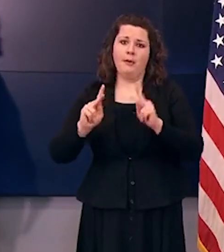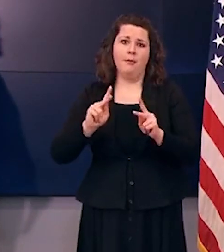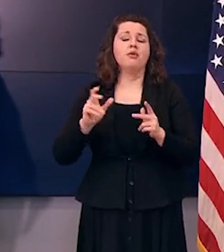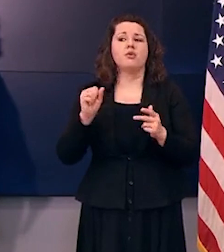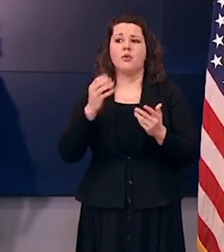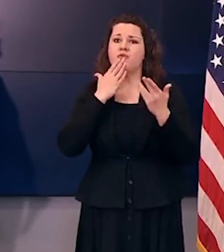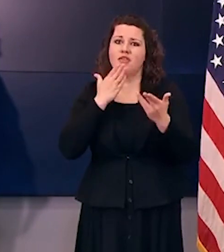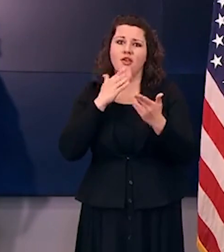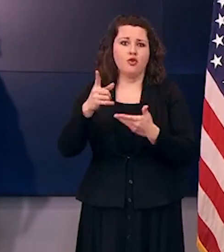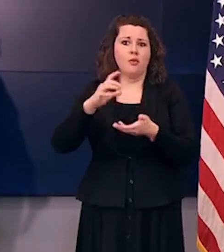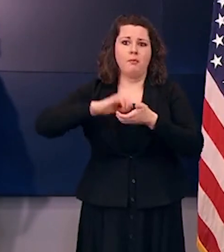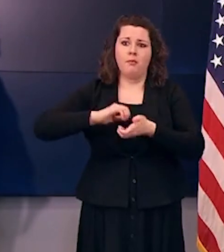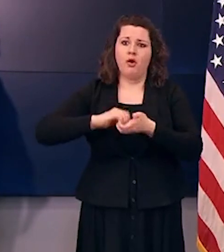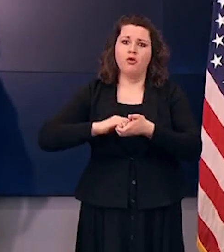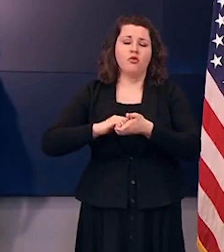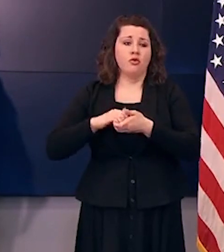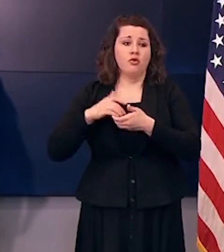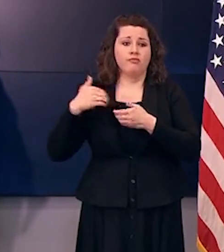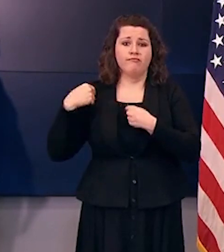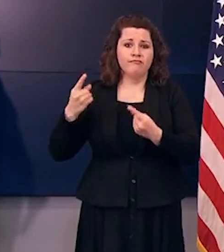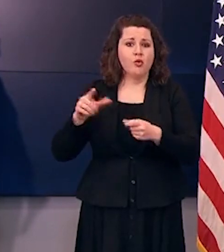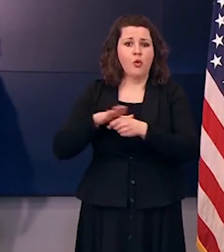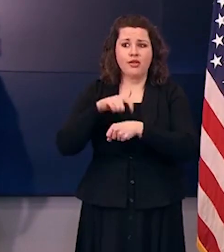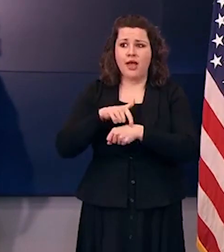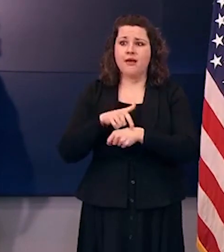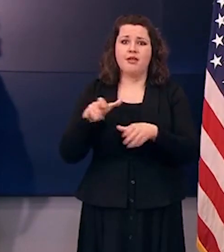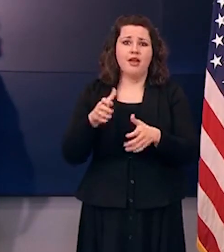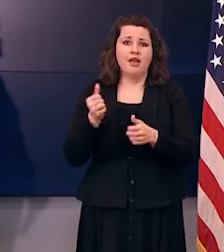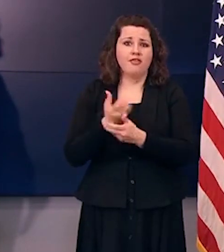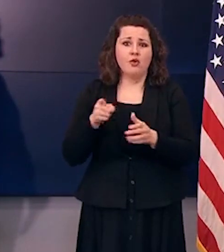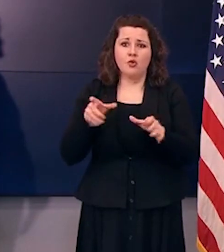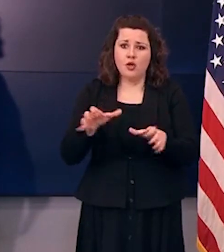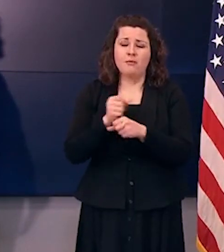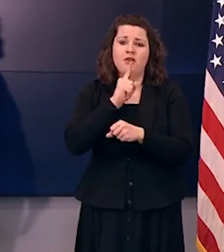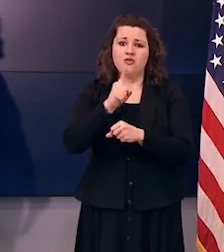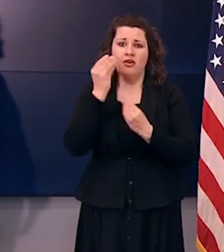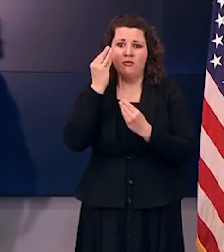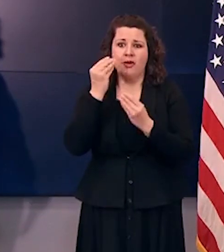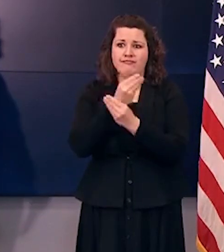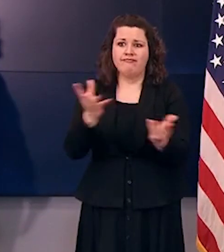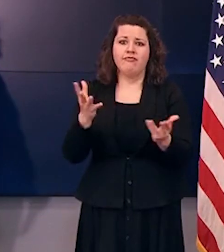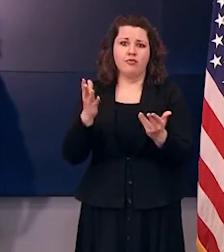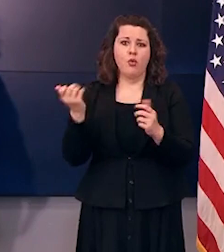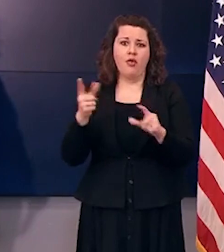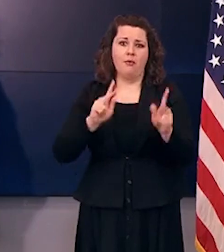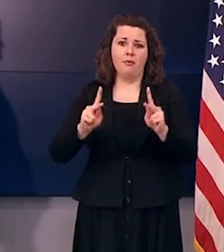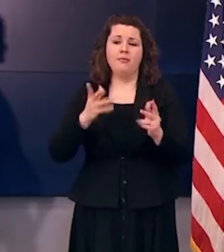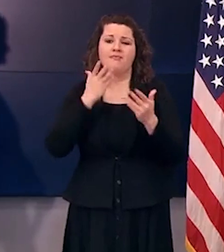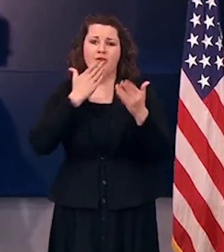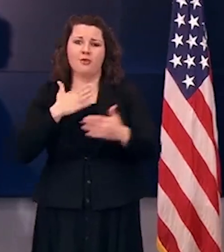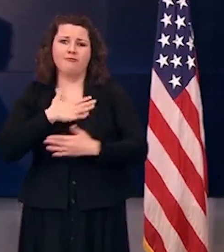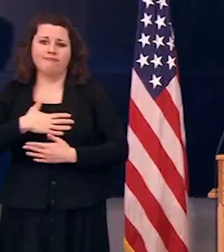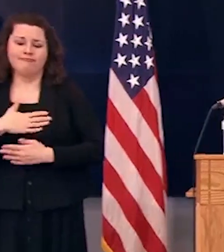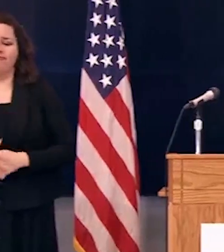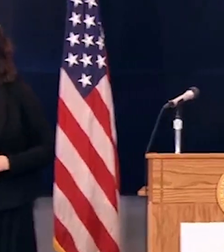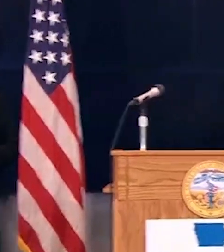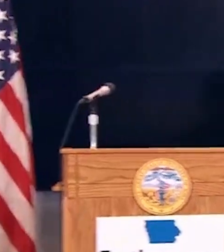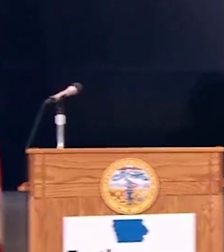for being a partner through all of this and all that you're doing to make sure that we can get the information out to Iowans. I appreciate it very much. Thank you.